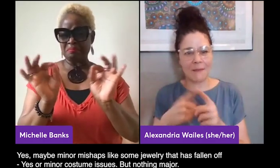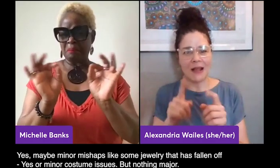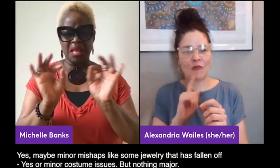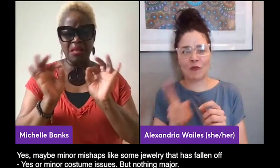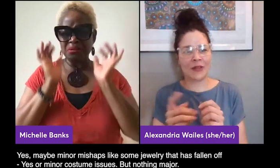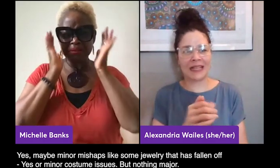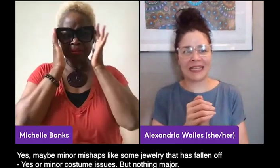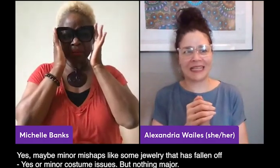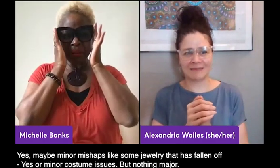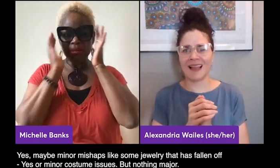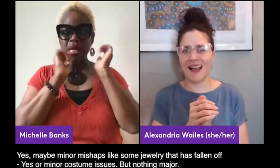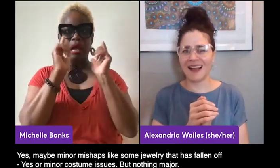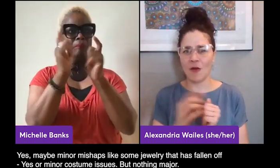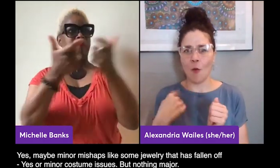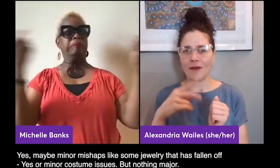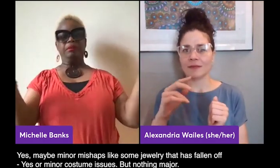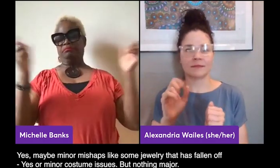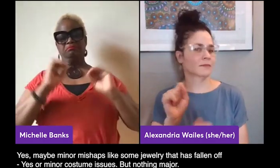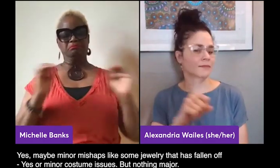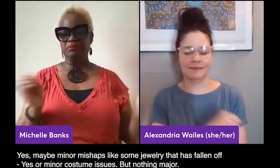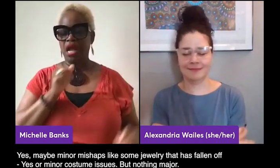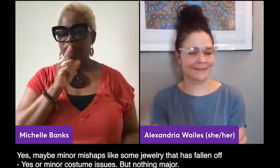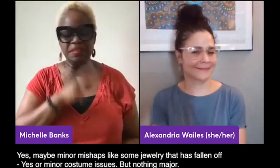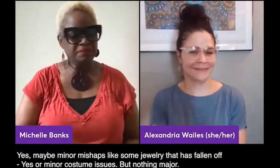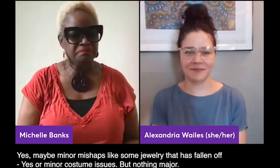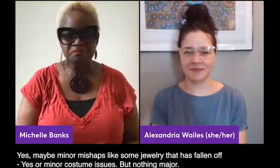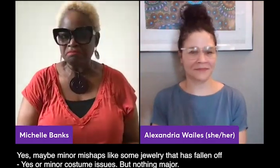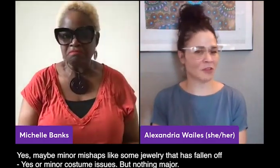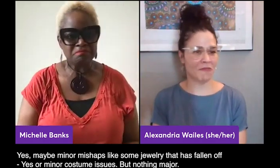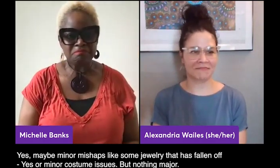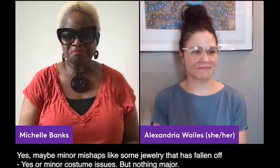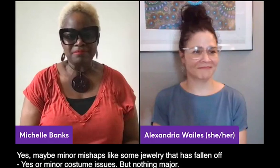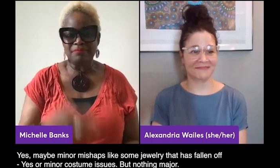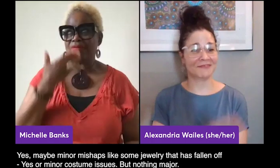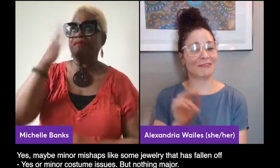major. Thank goodness. Yes.